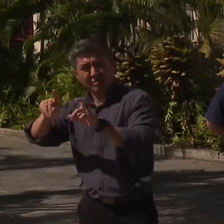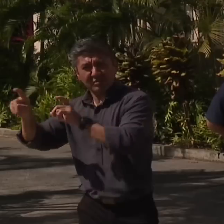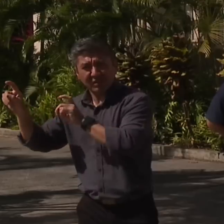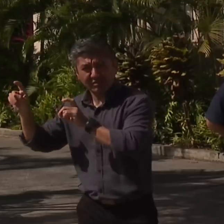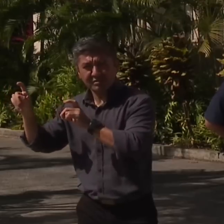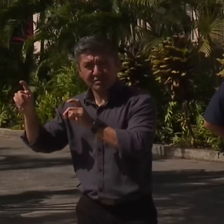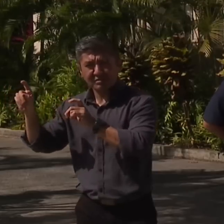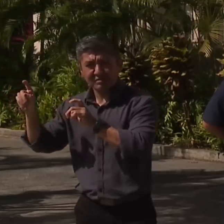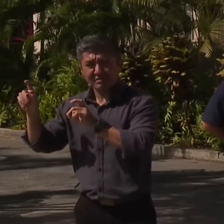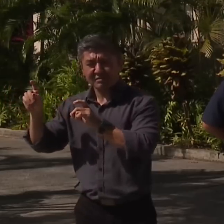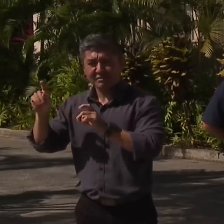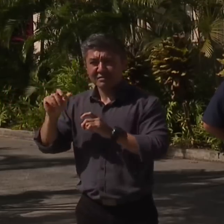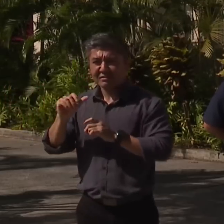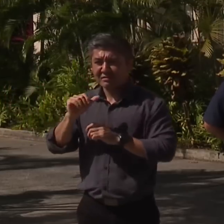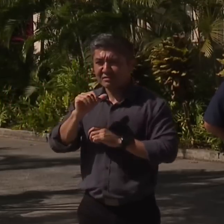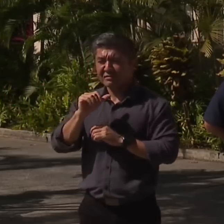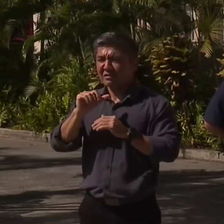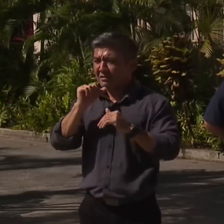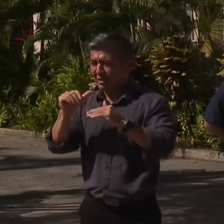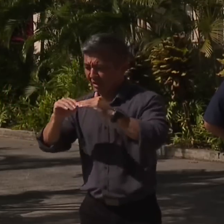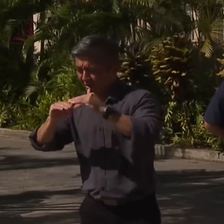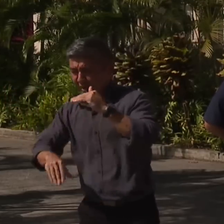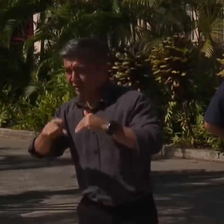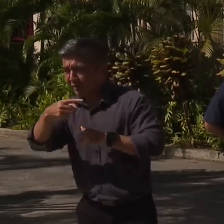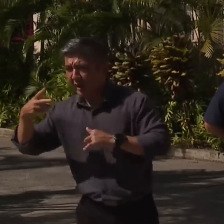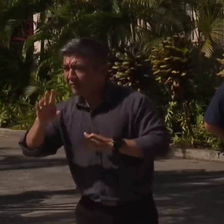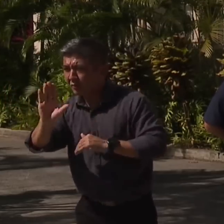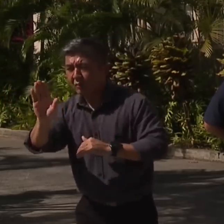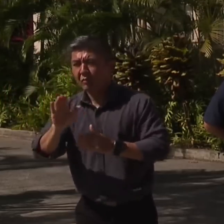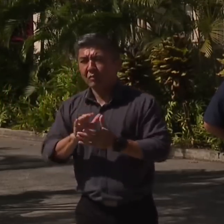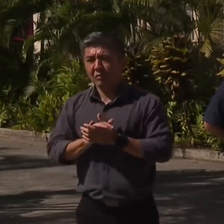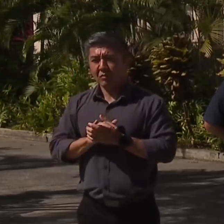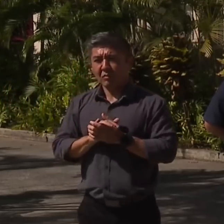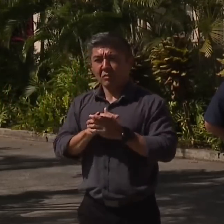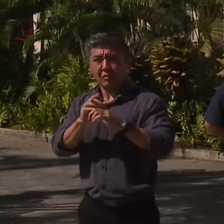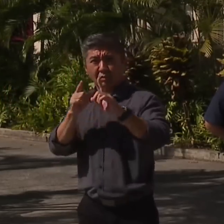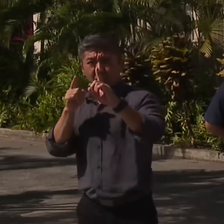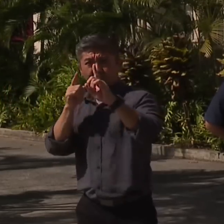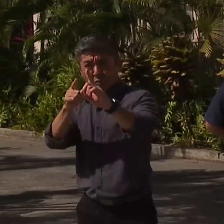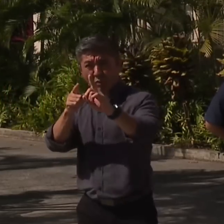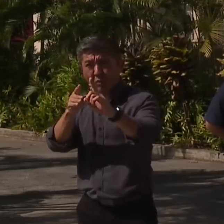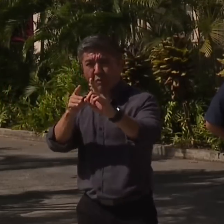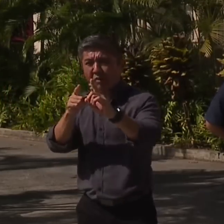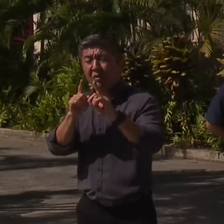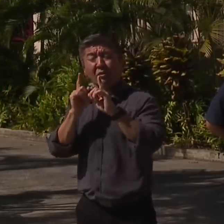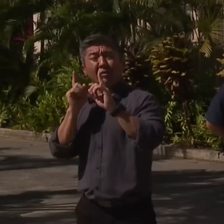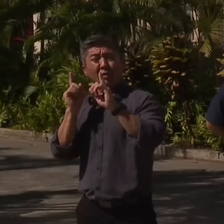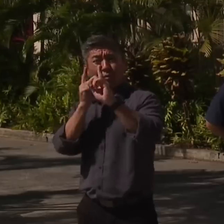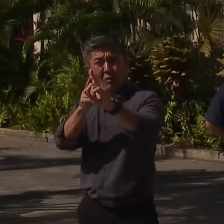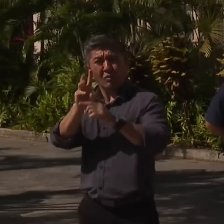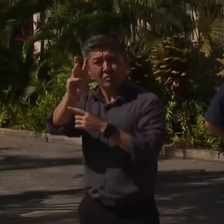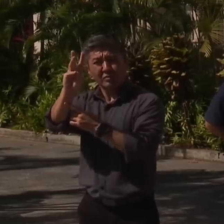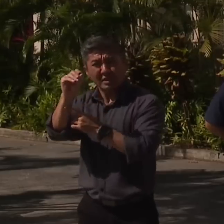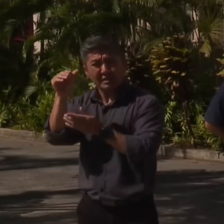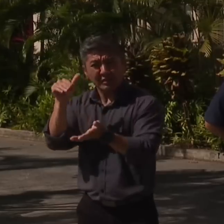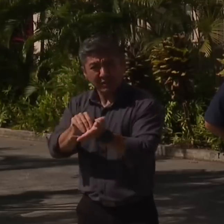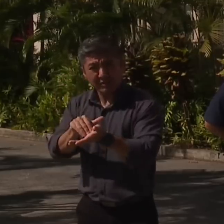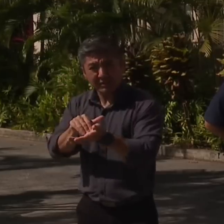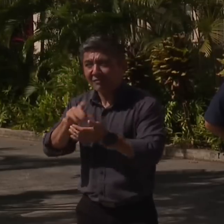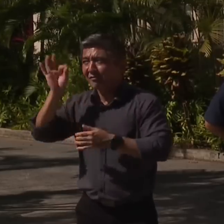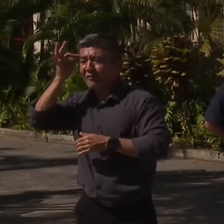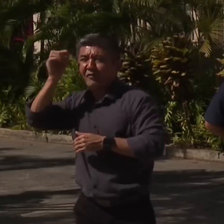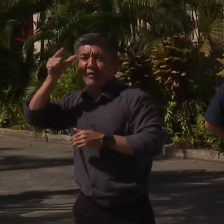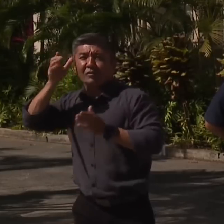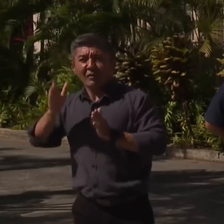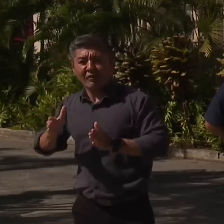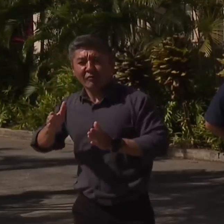of our tests, actually. And the goal initially was we were getting just 60. But when the federal government saw that we were doing a really